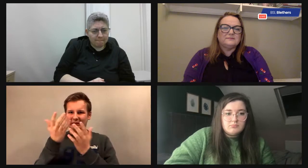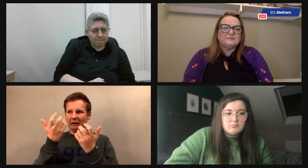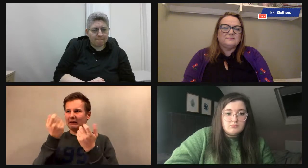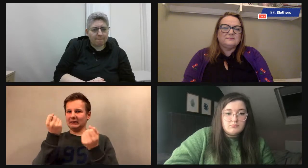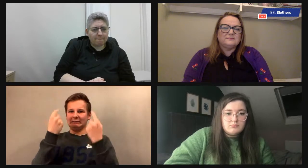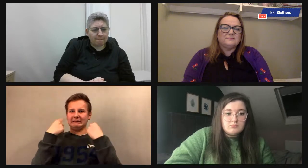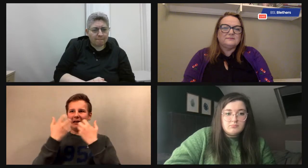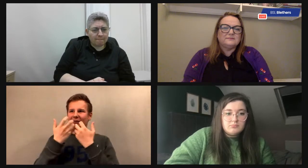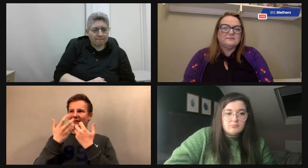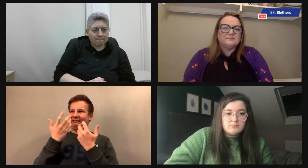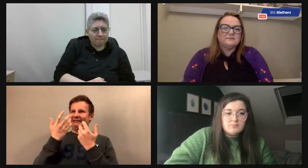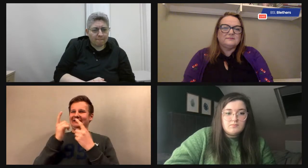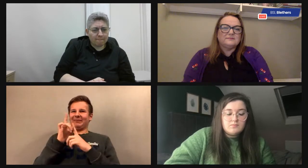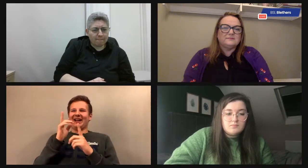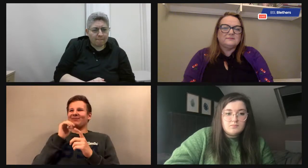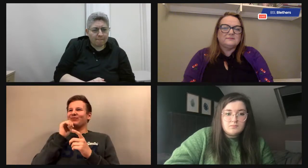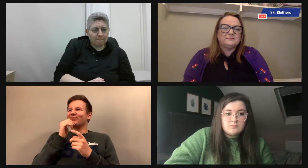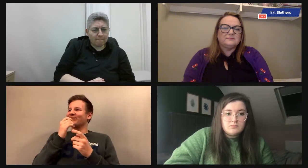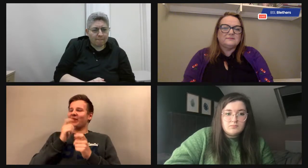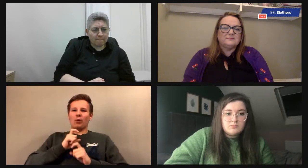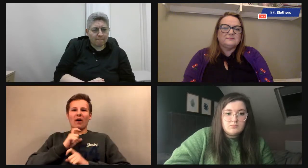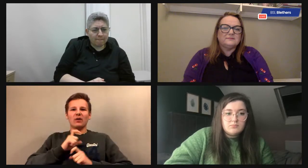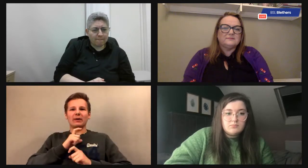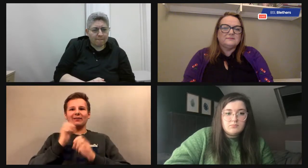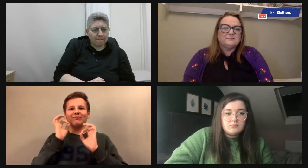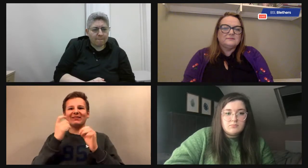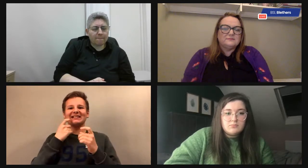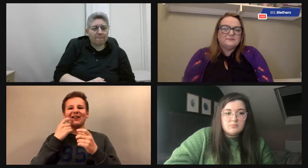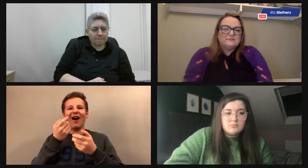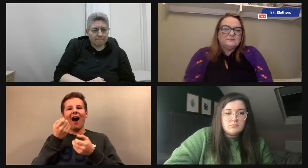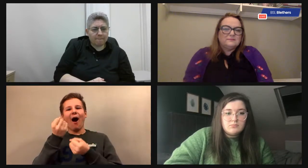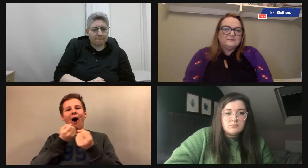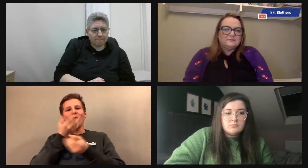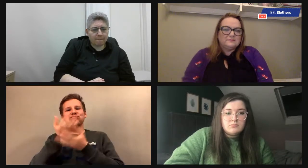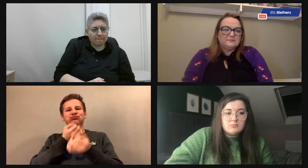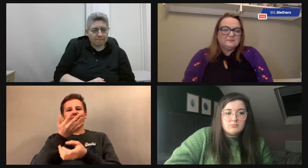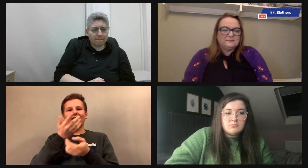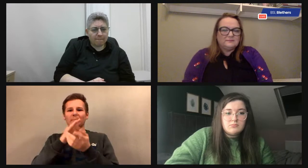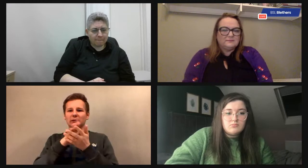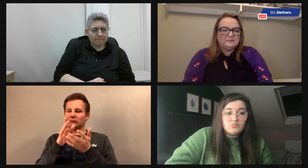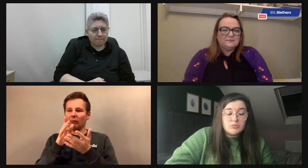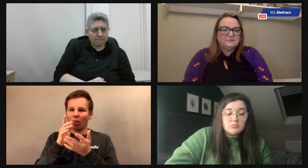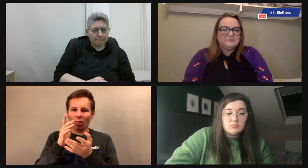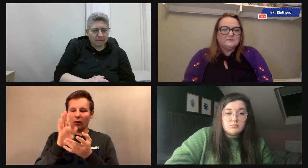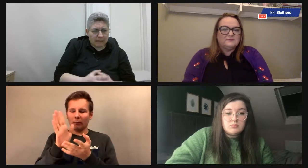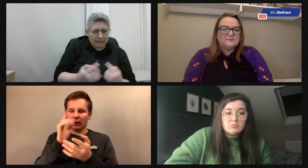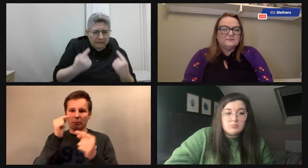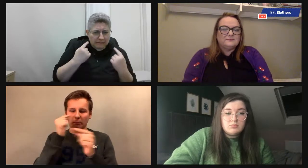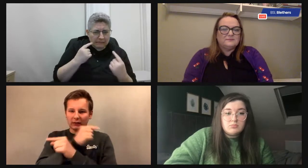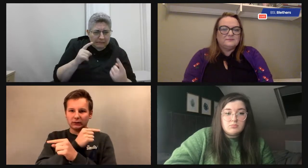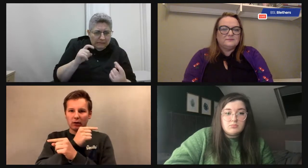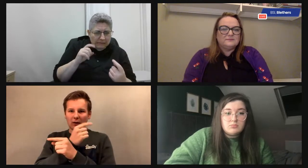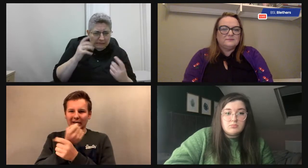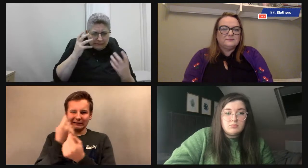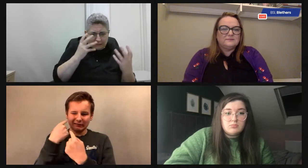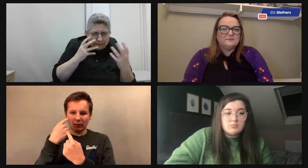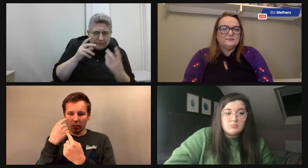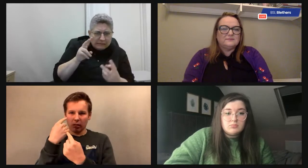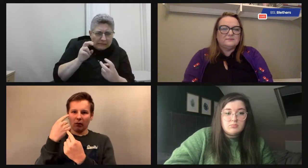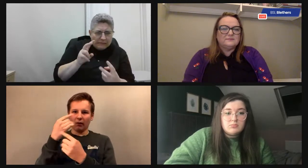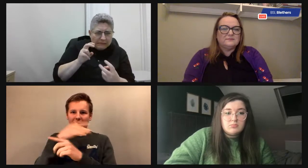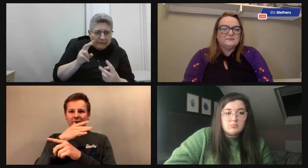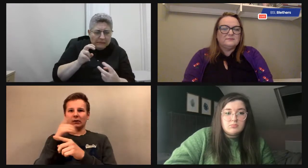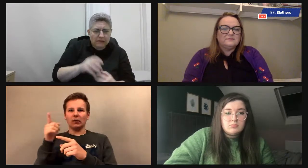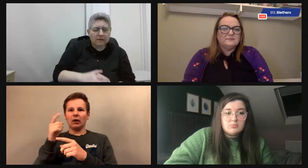level 2 sign language, and it's so basic. And the thing is, they don't understand a word we're saying. And I want to feel